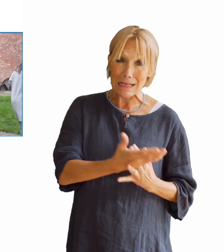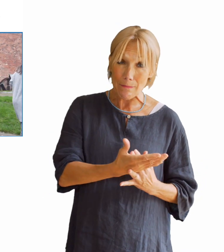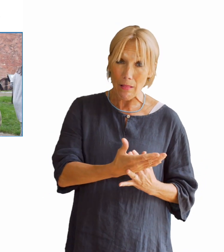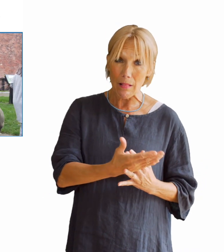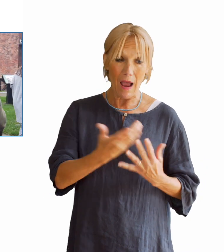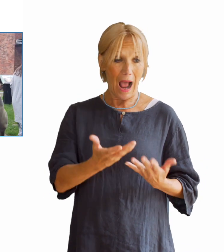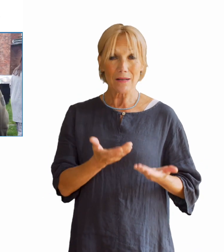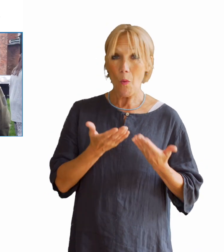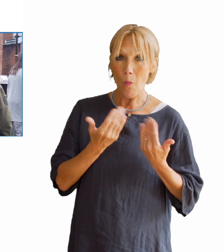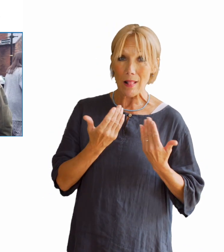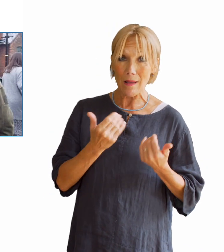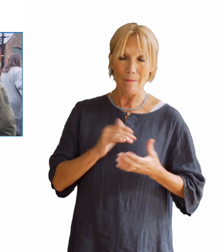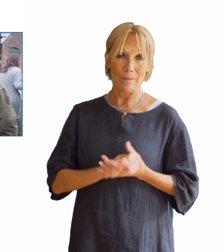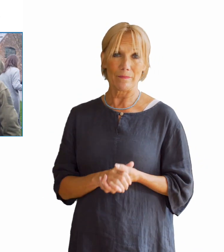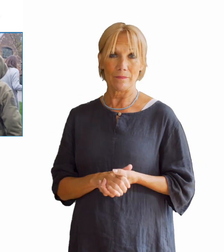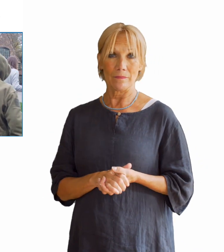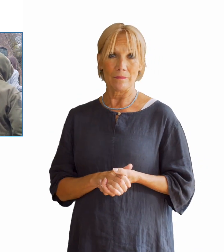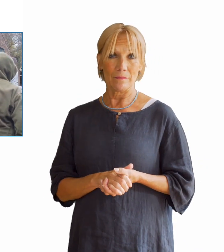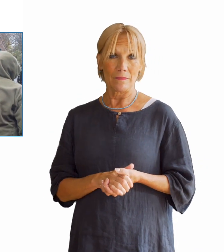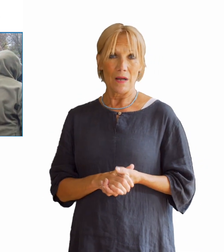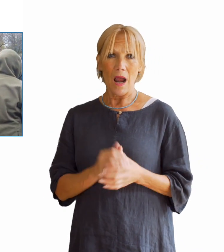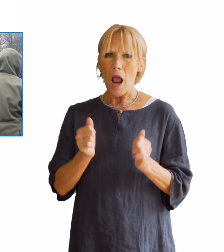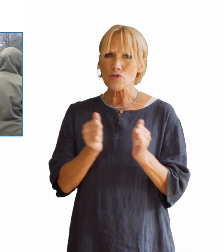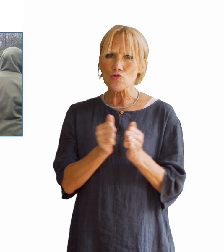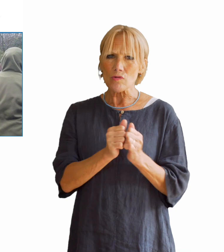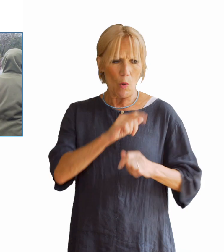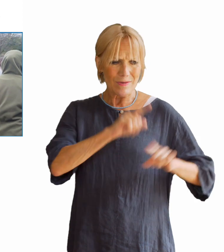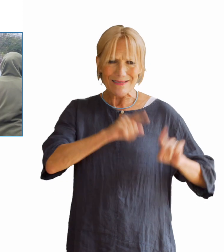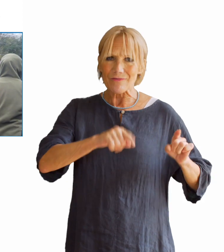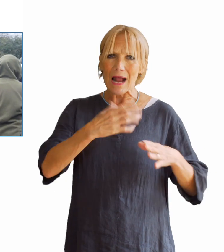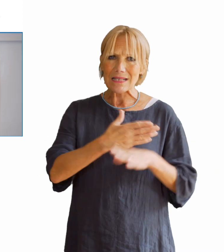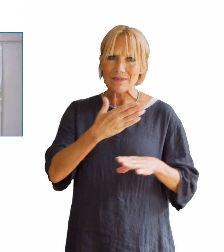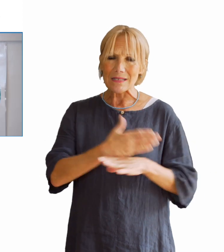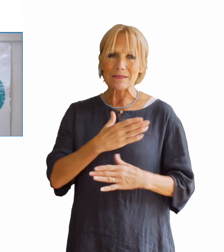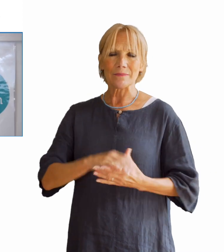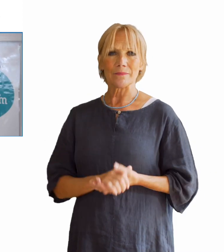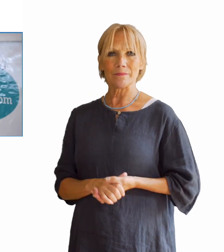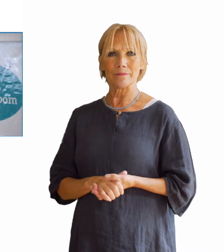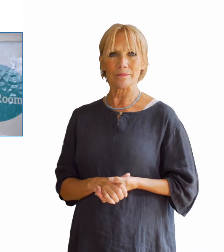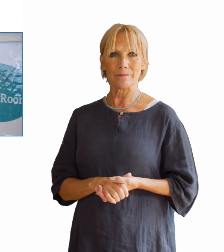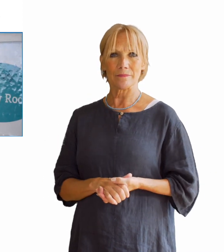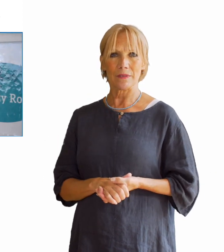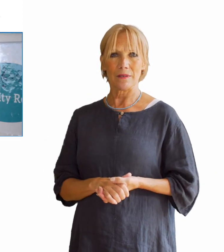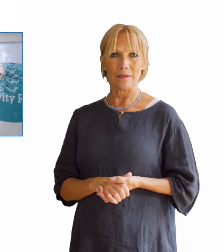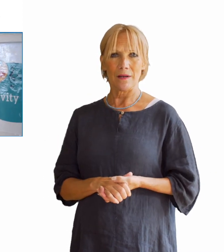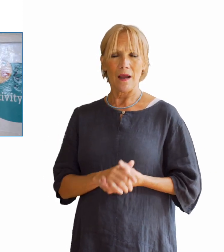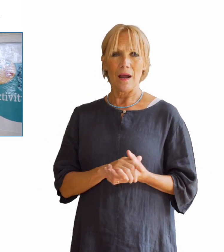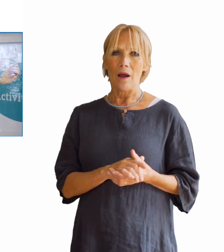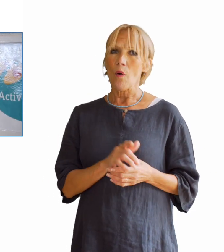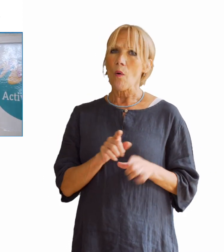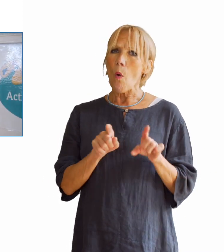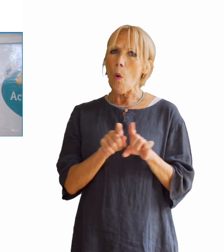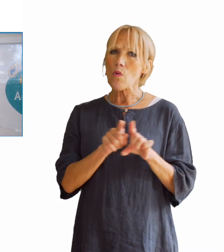possible and as welcoming as possible, and suitable for carrying out a good range of activities. But that's not the only thing to